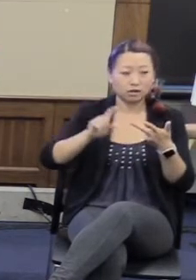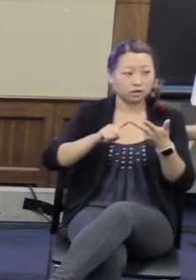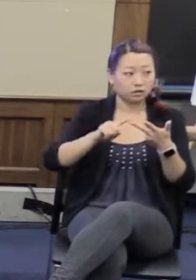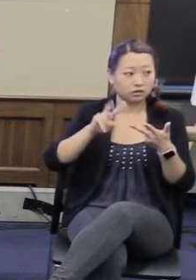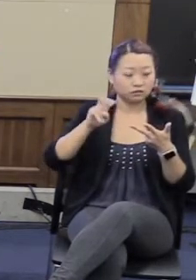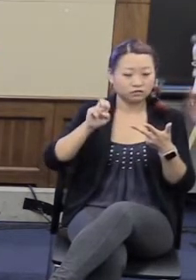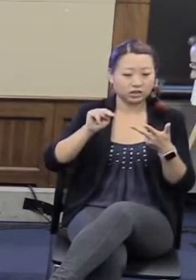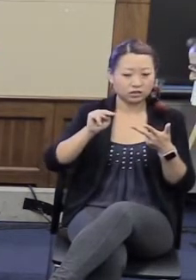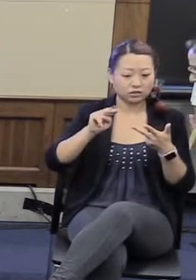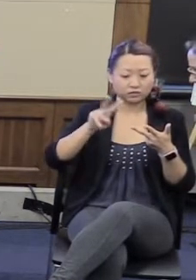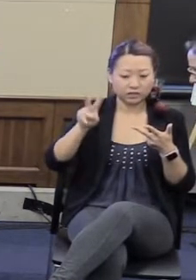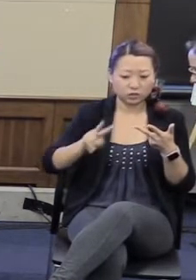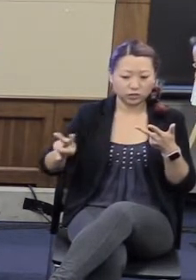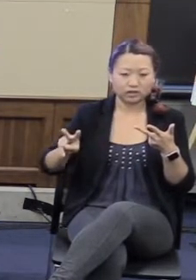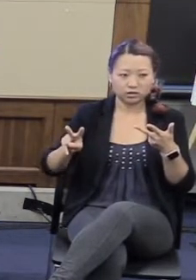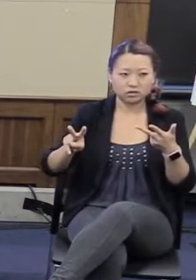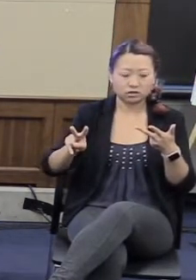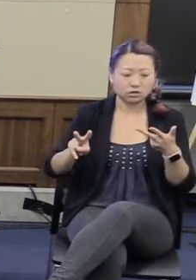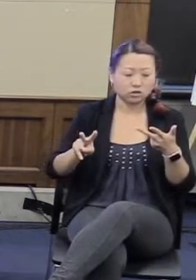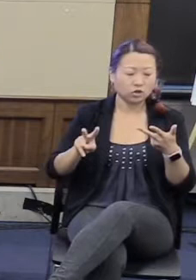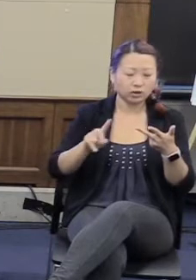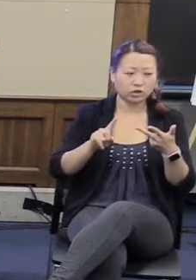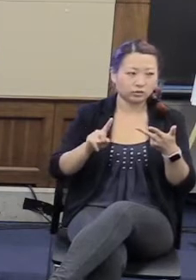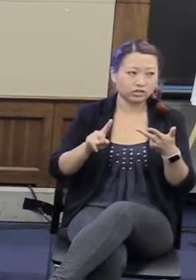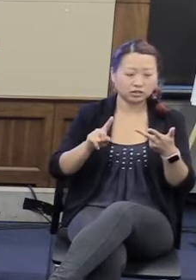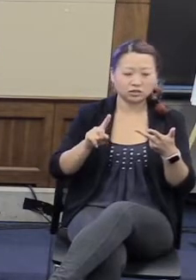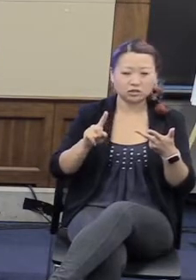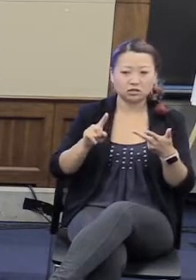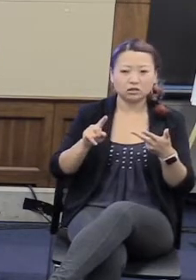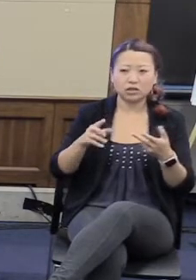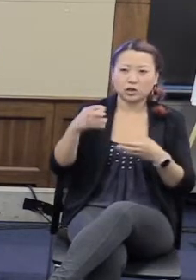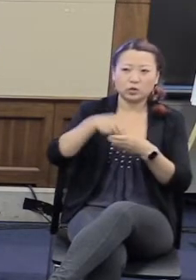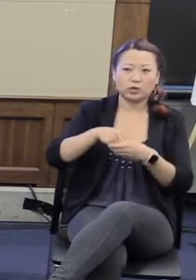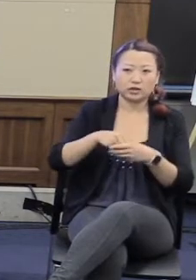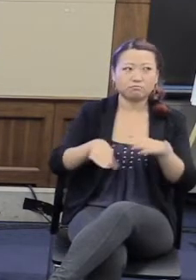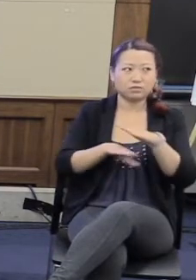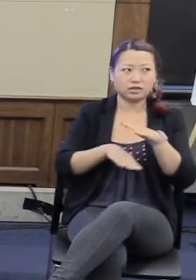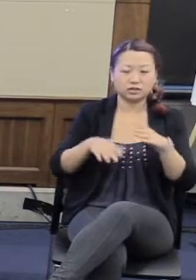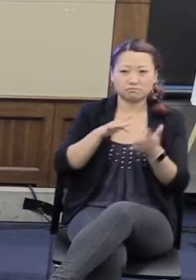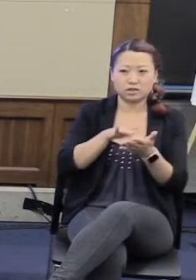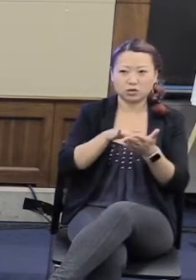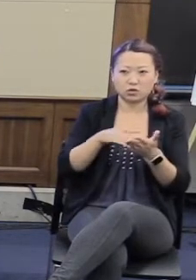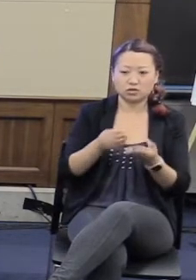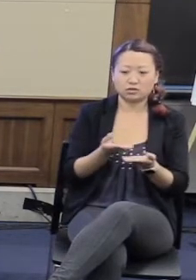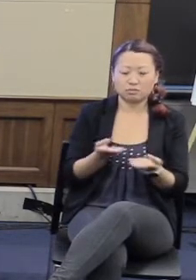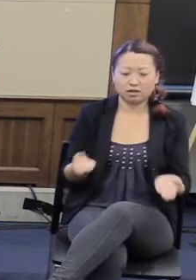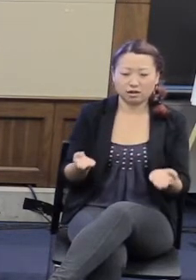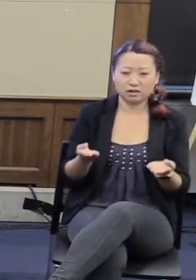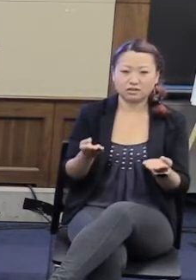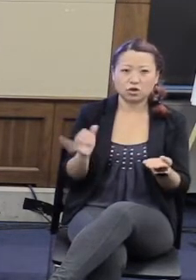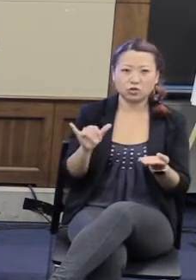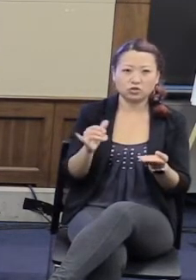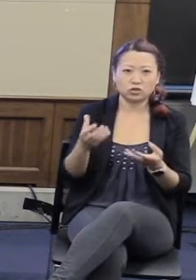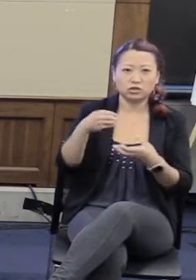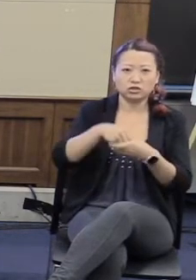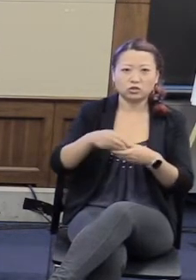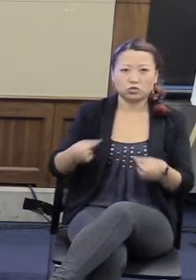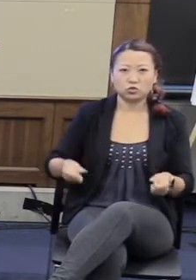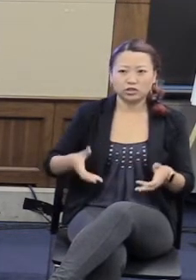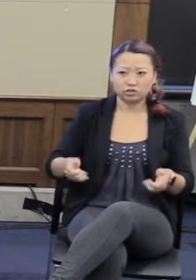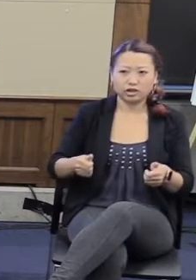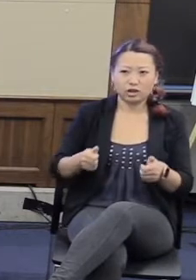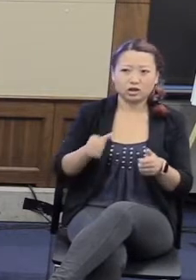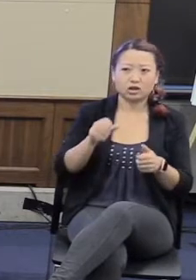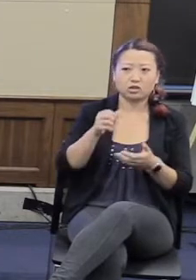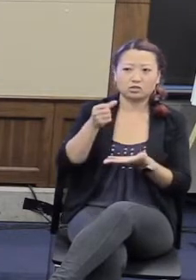others. Originally providing basic medical supplies, and now also providing wheelchairs, scholarships,